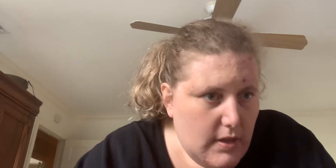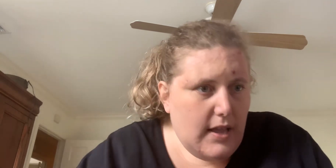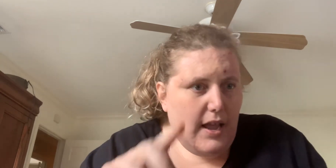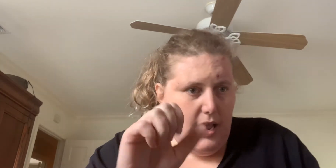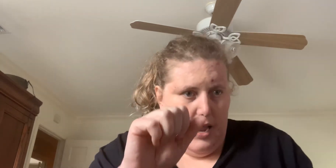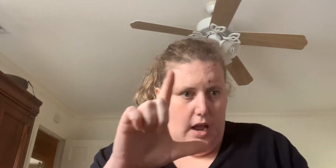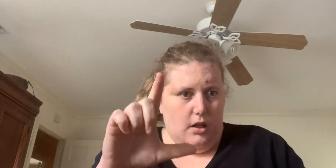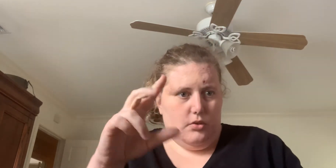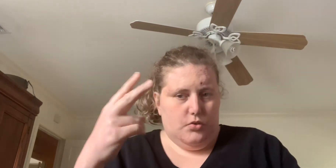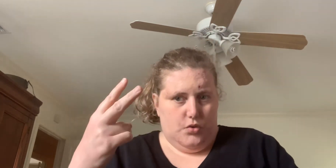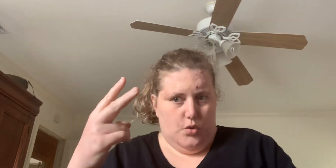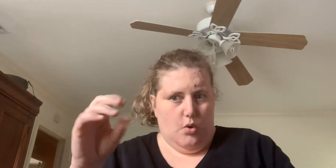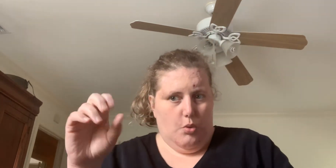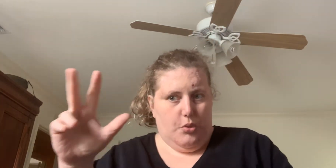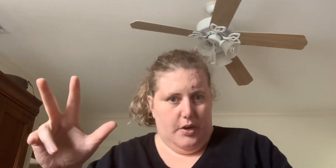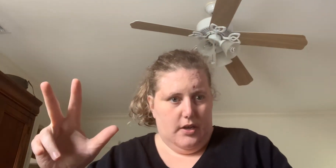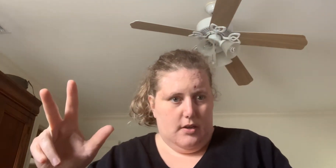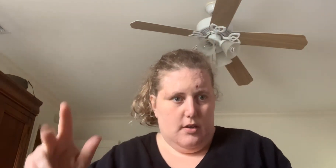What's the relationship between aluminum